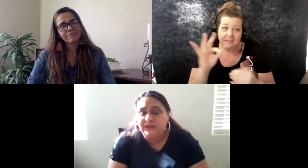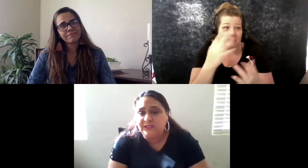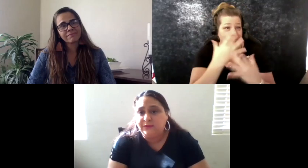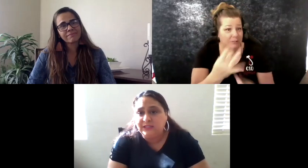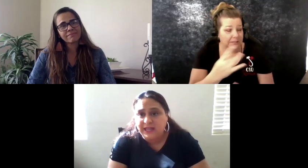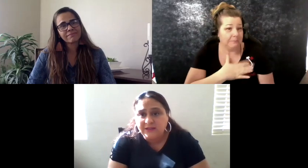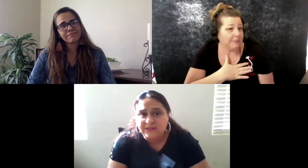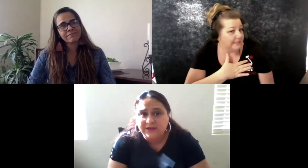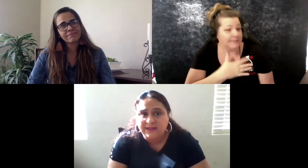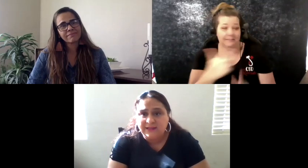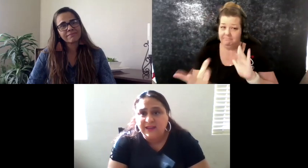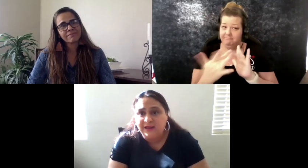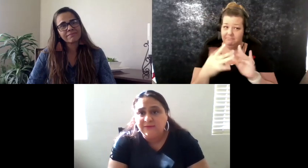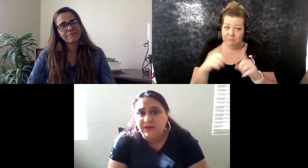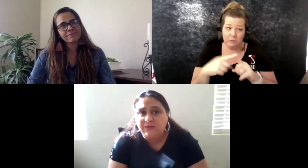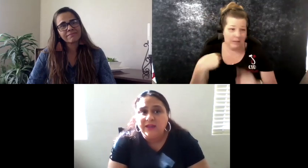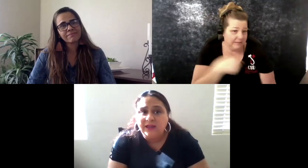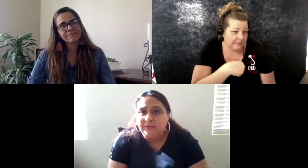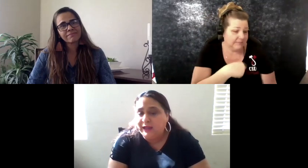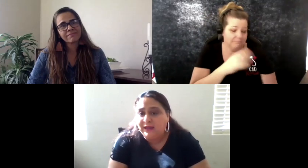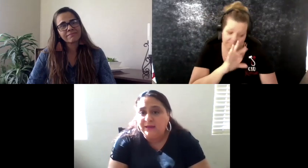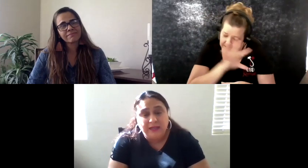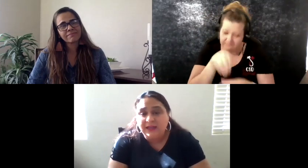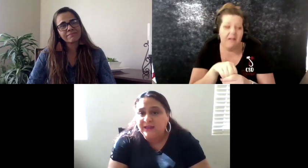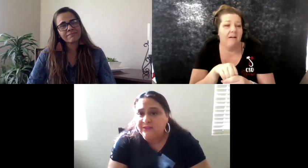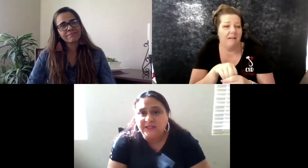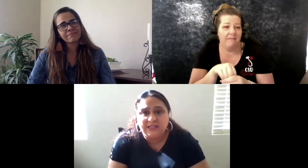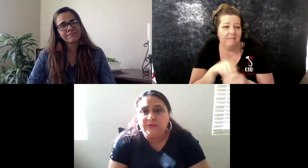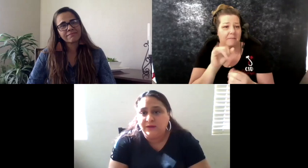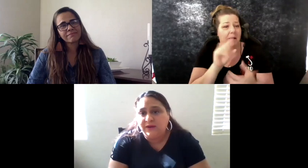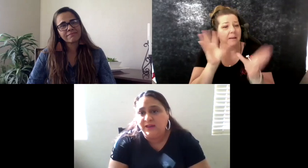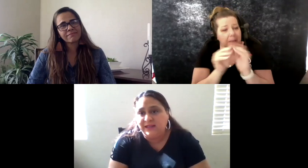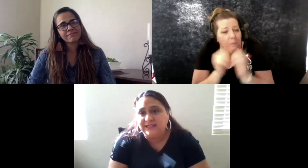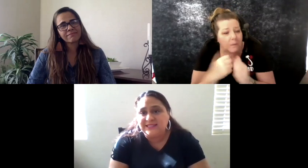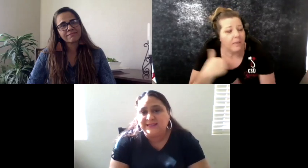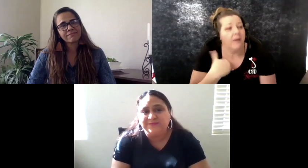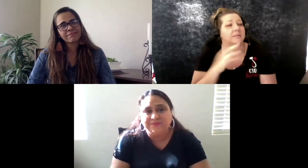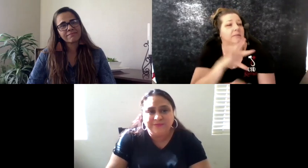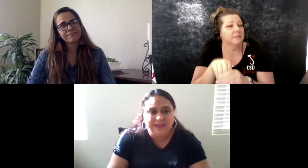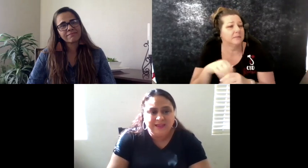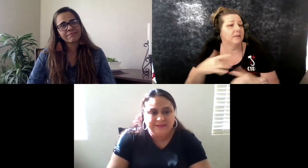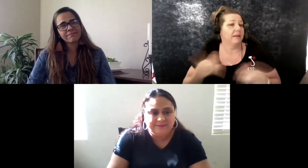feel free to reach out to us and get involved by meeting us or attending one of our events.